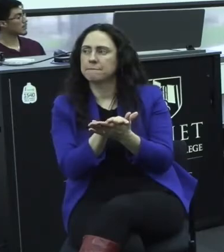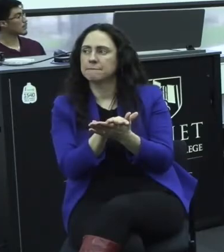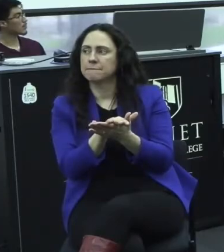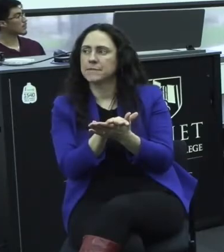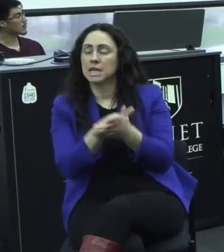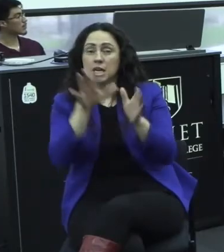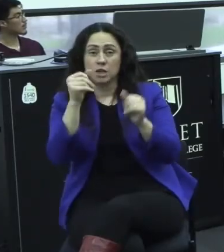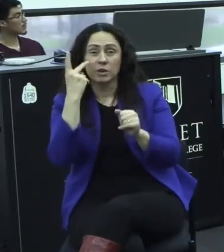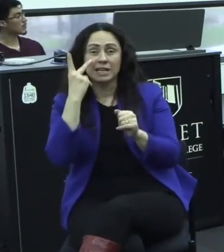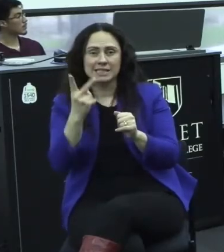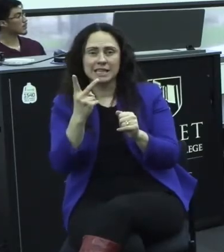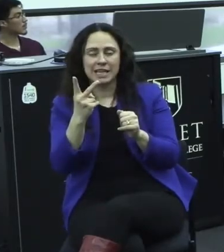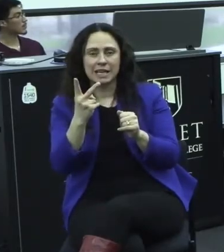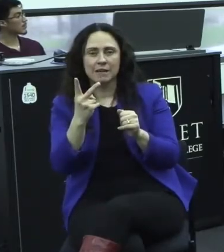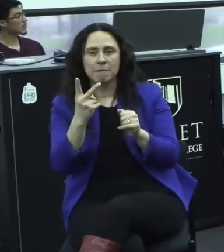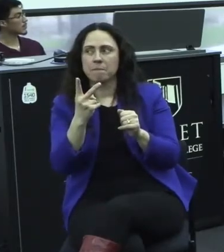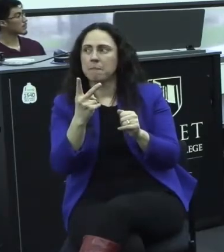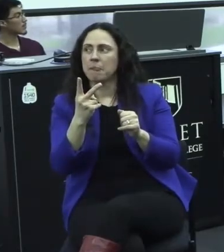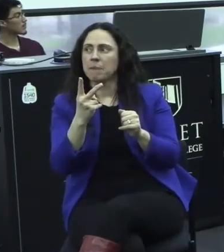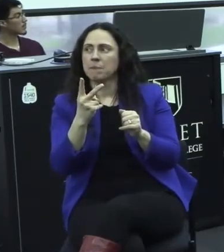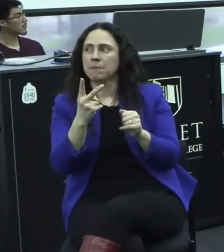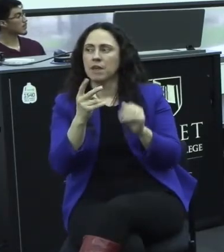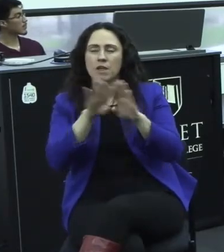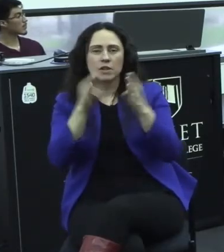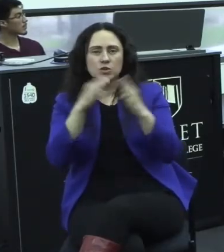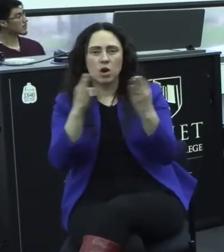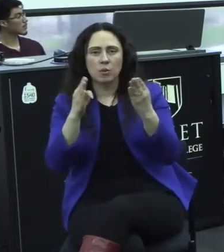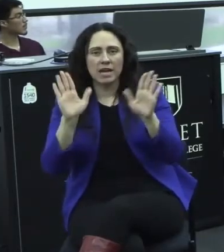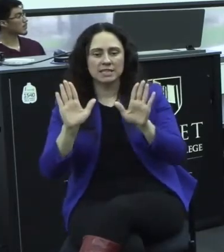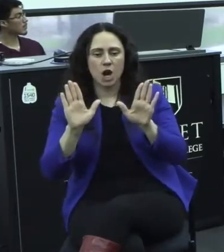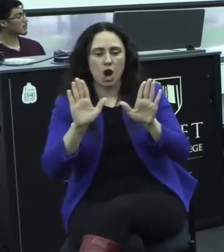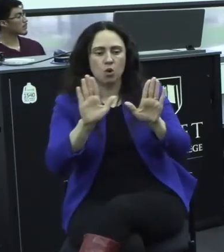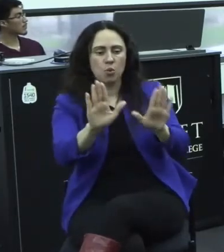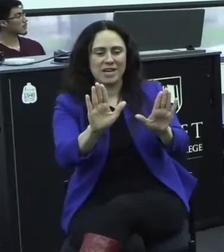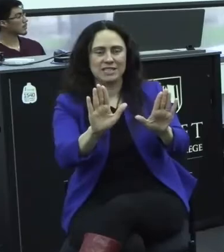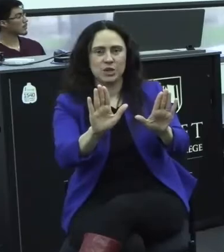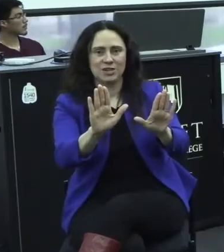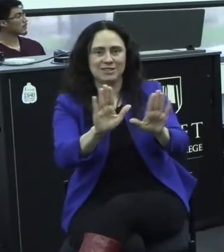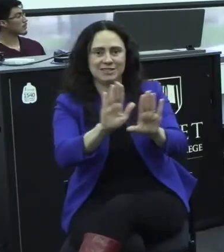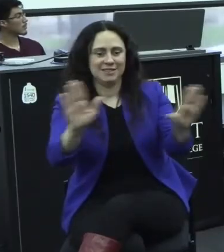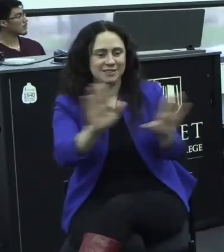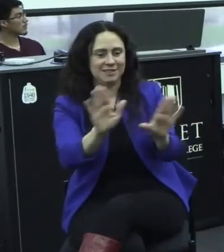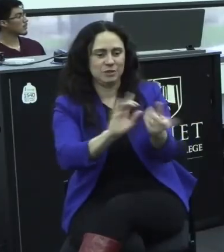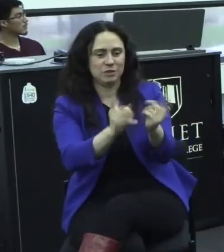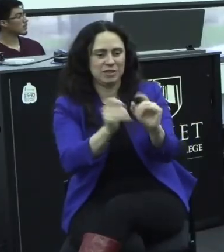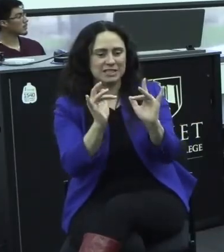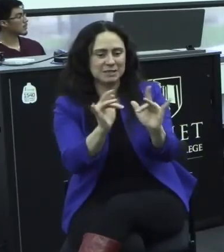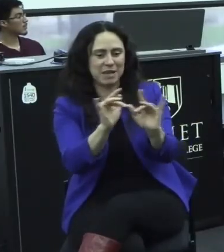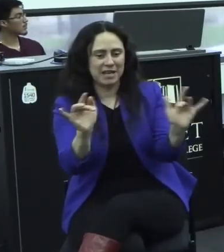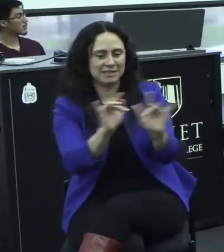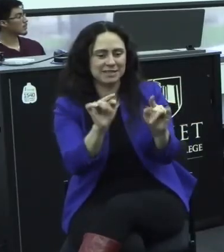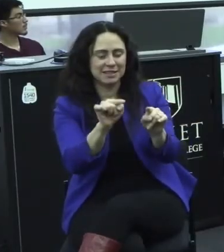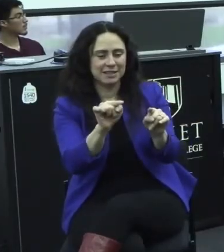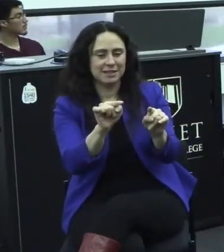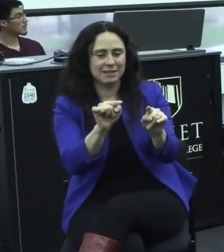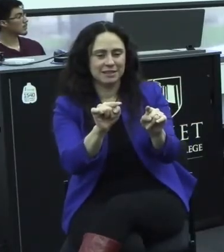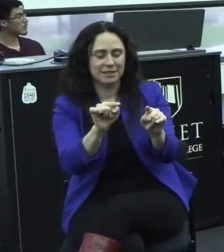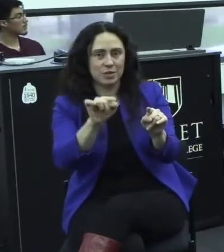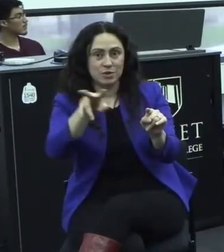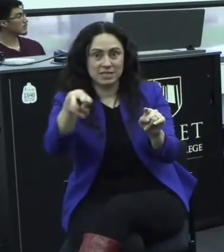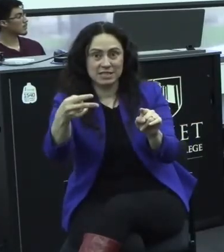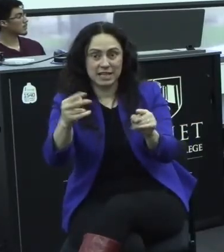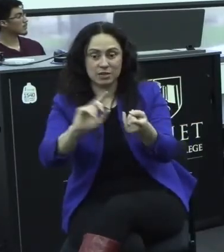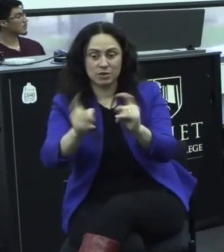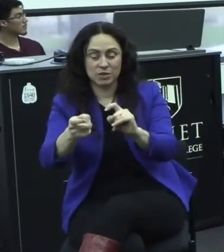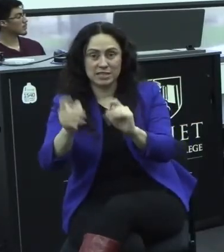you can see, there's like these kind of recessed doorways that serve as a vestibule or transition space. There's actually a secondary transition